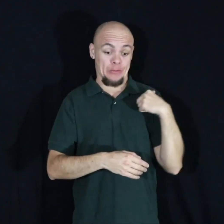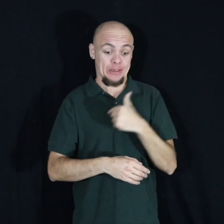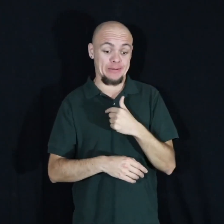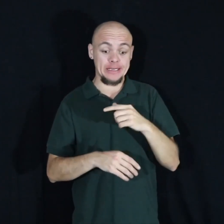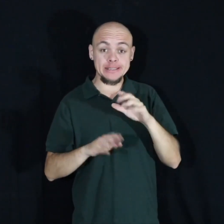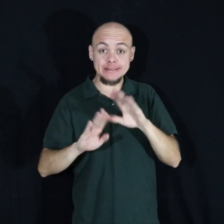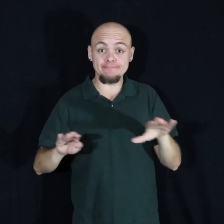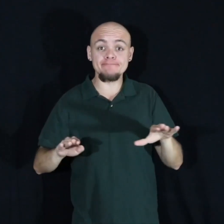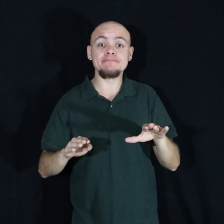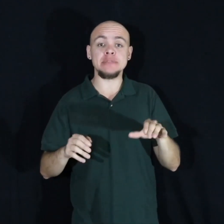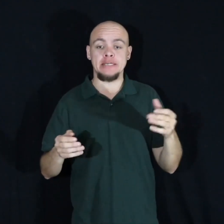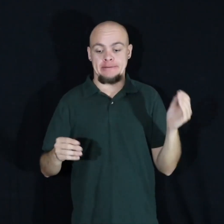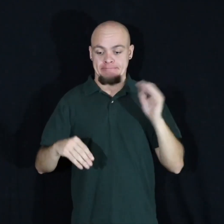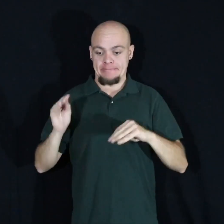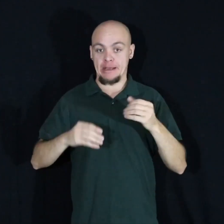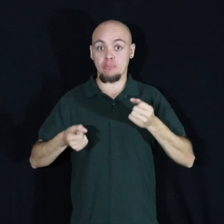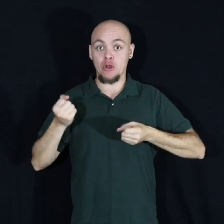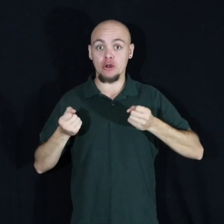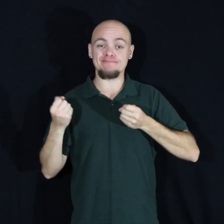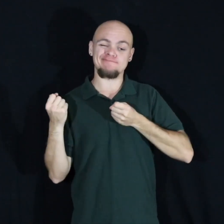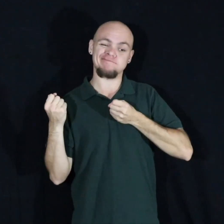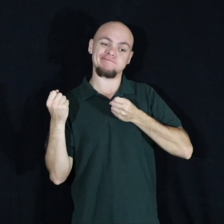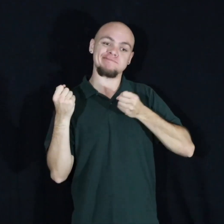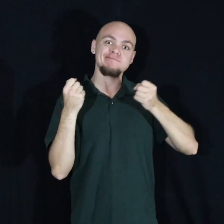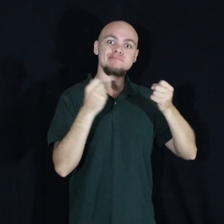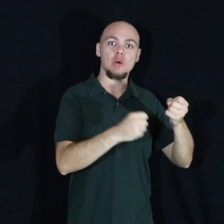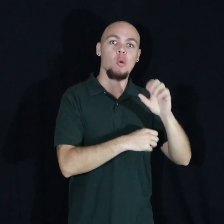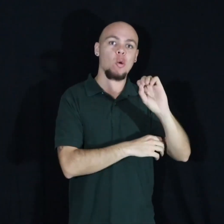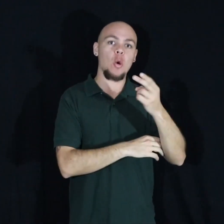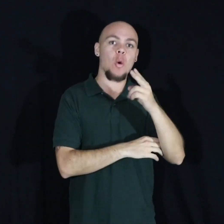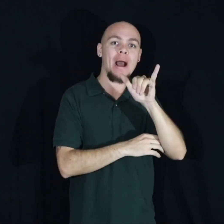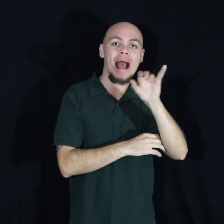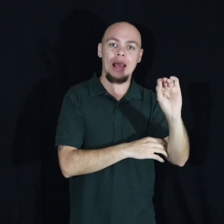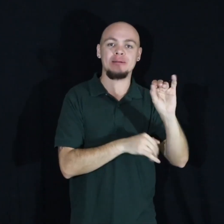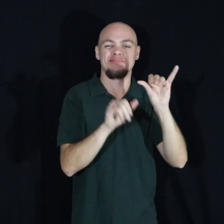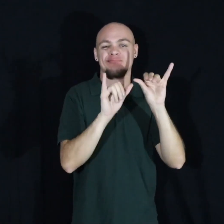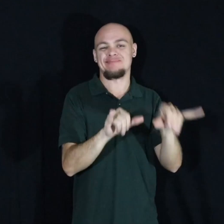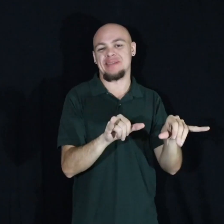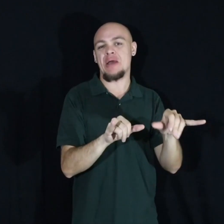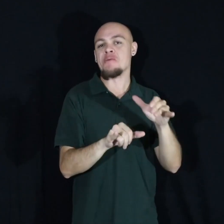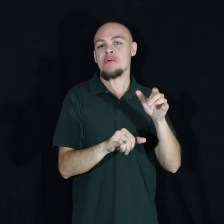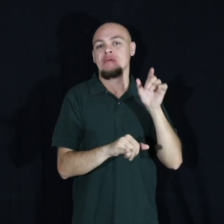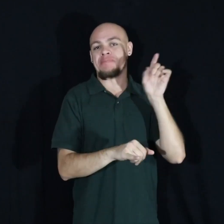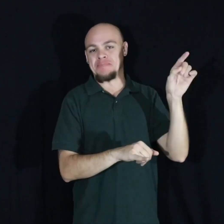pack up the car in Detroit and drive down to Ohio to stay with him and my grandmother.